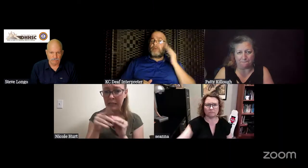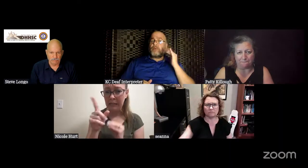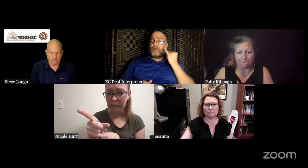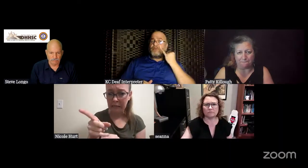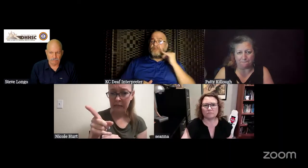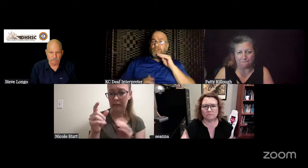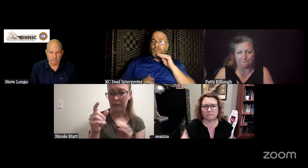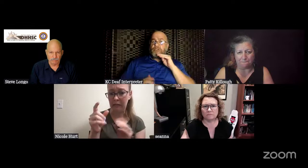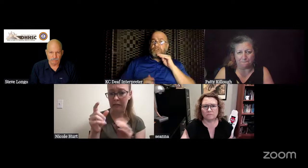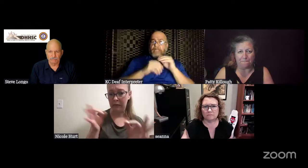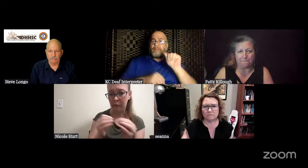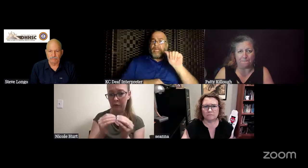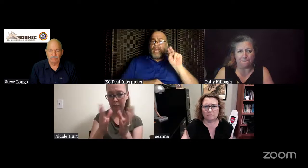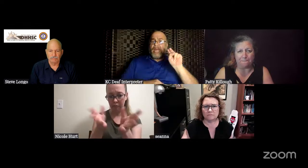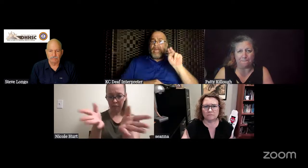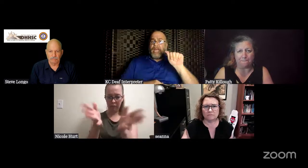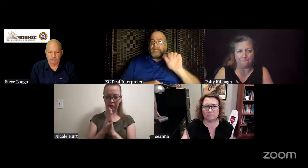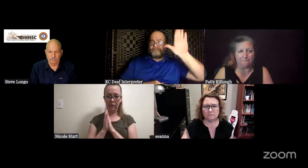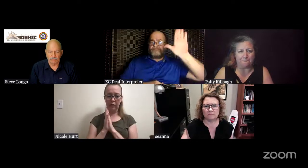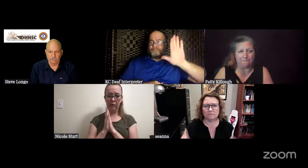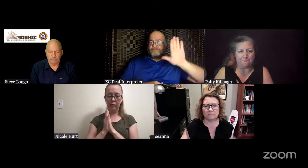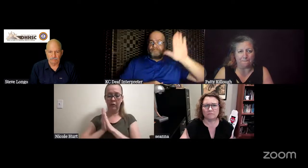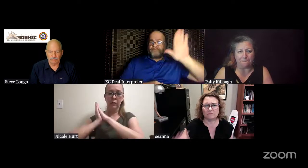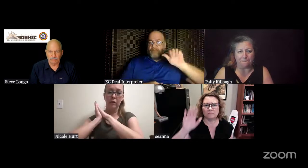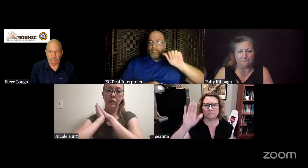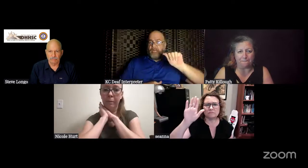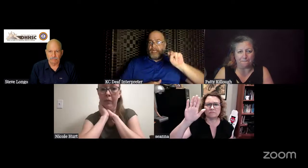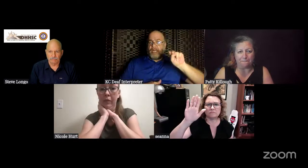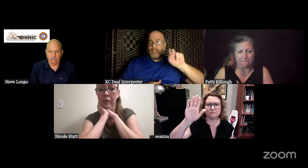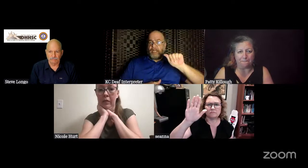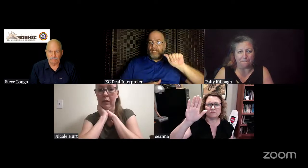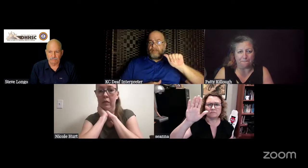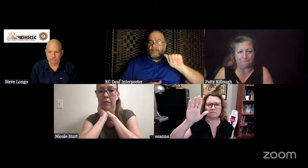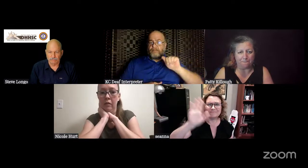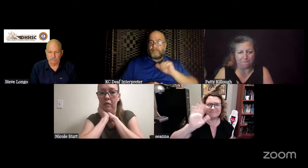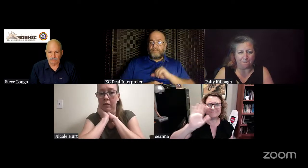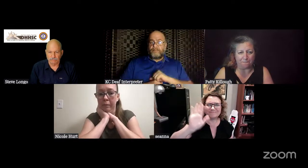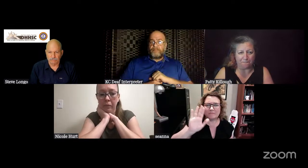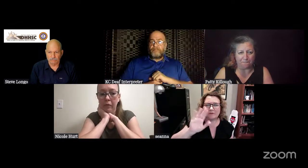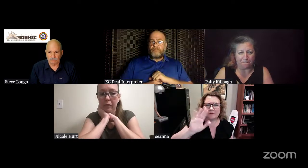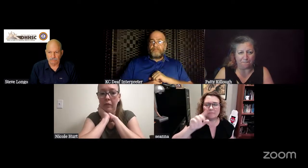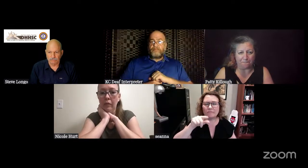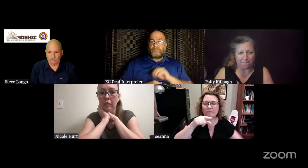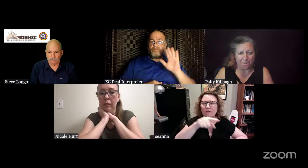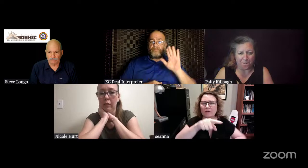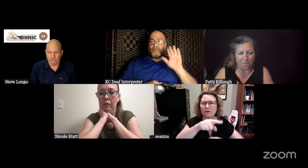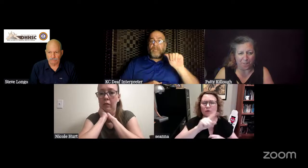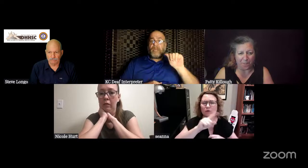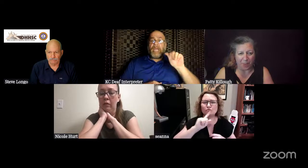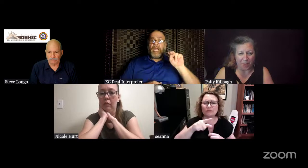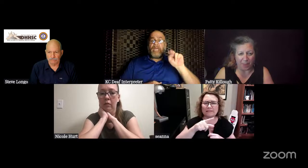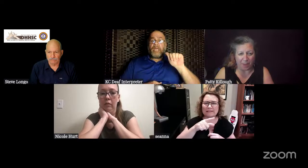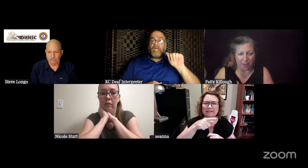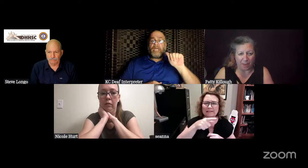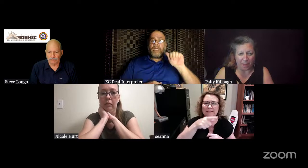for what we've done. I hope that is clear. Anna has a question or a